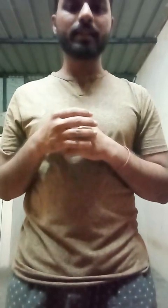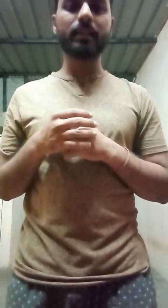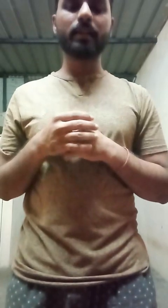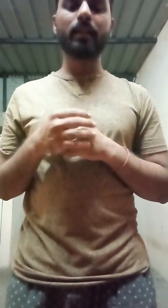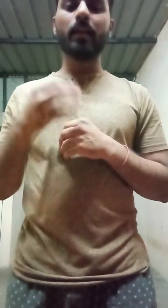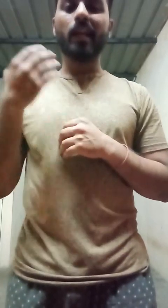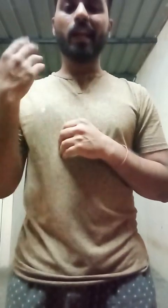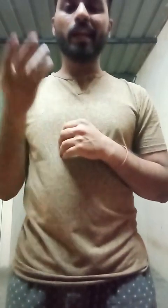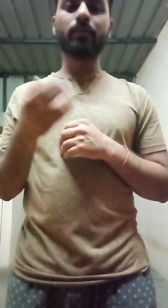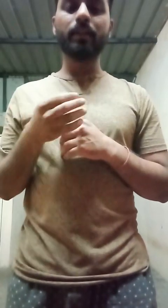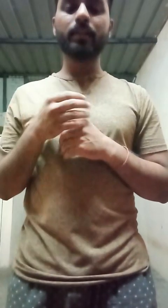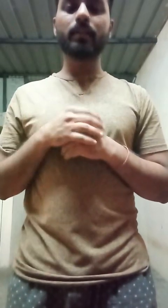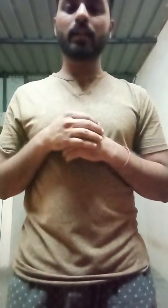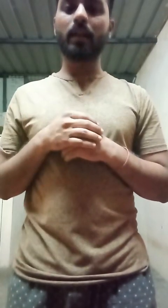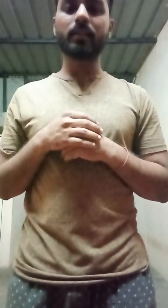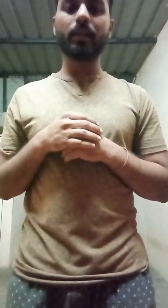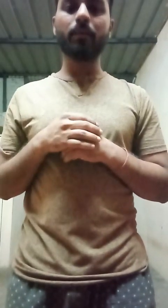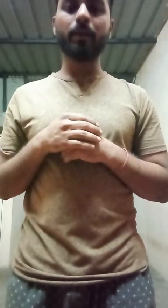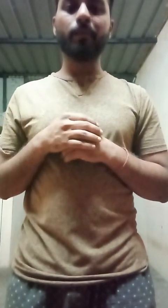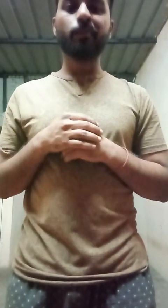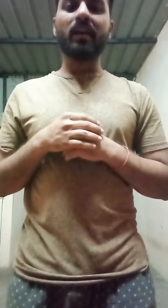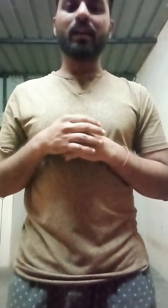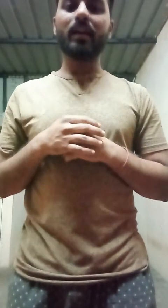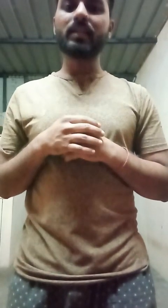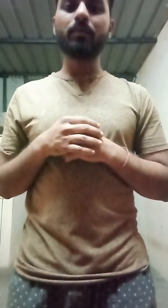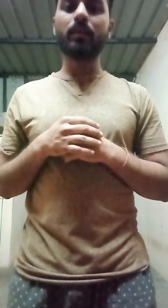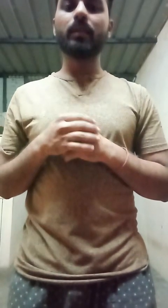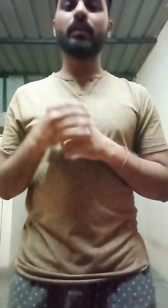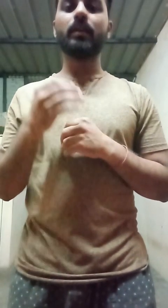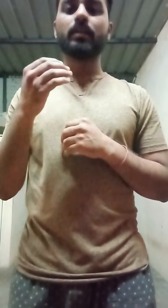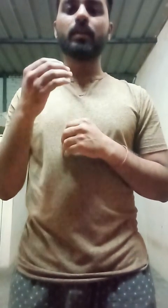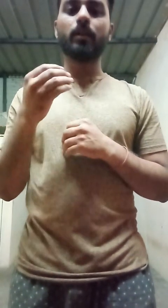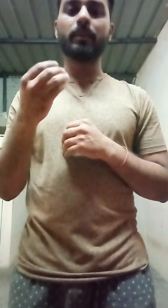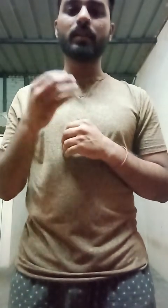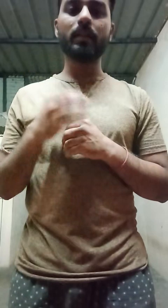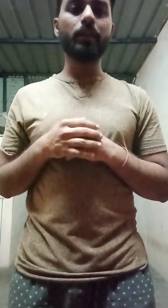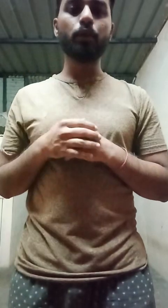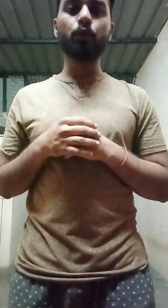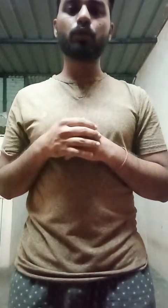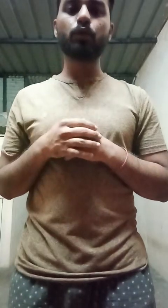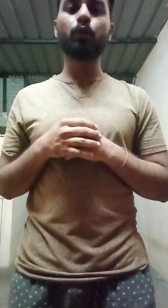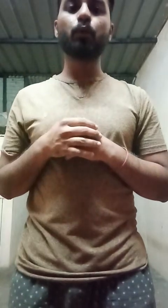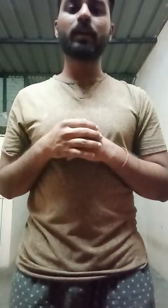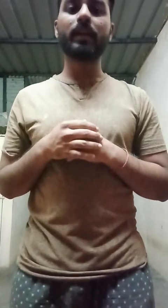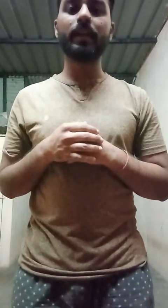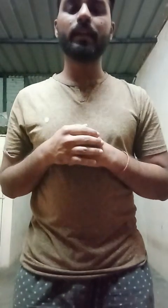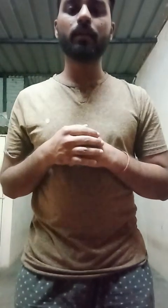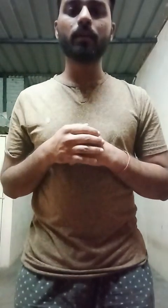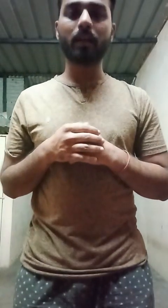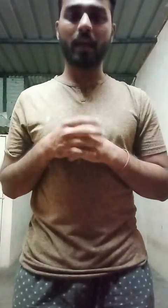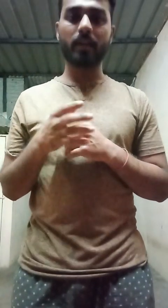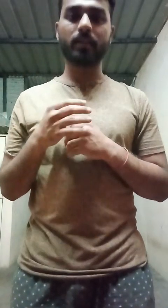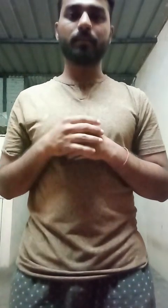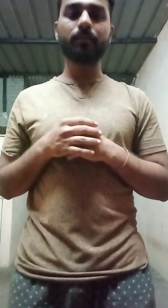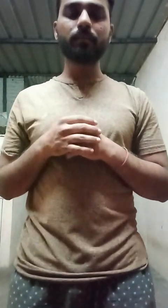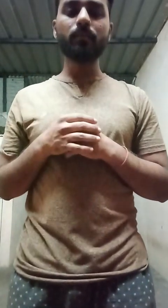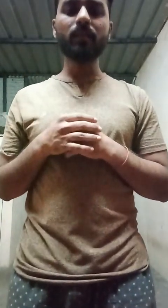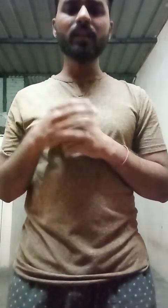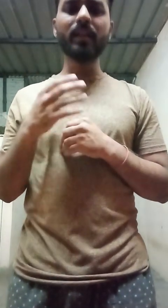access. Next one is class keyword. Class keyword is basically used to create a class. Next